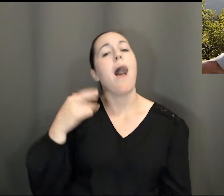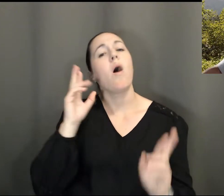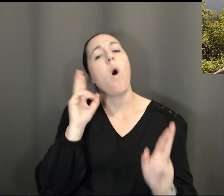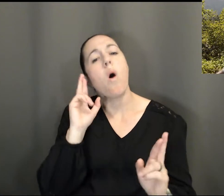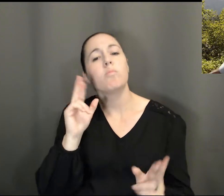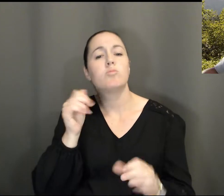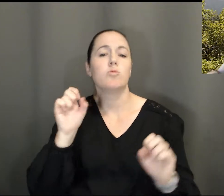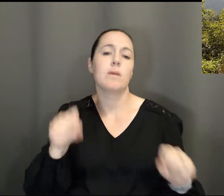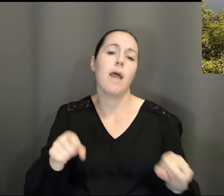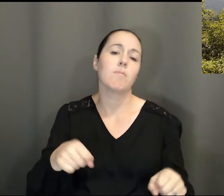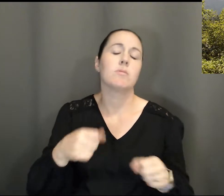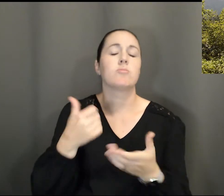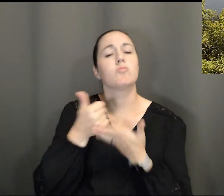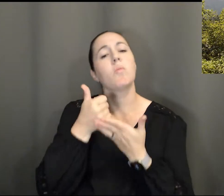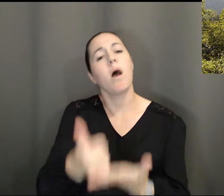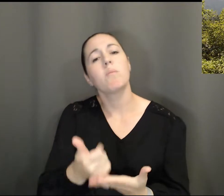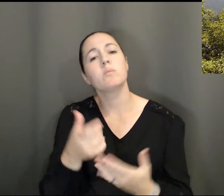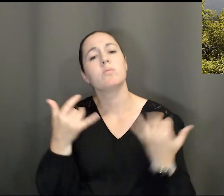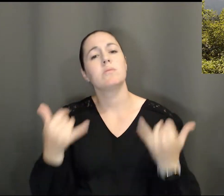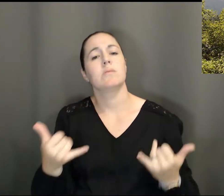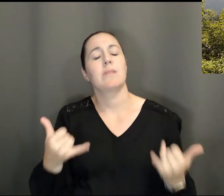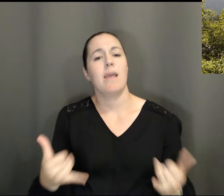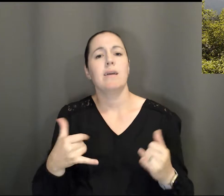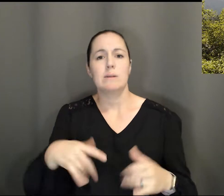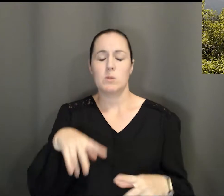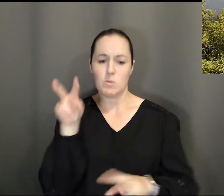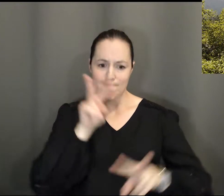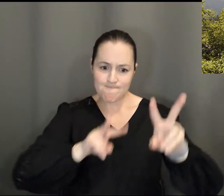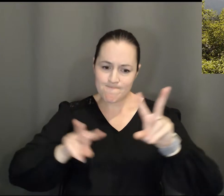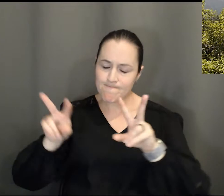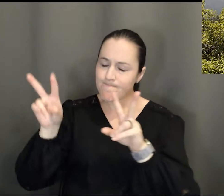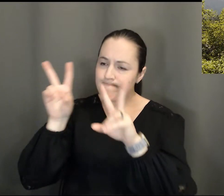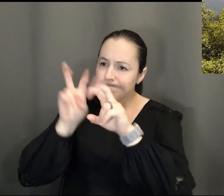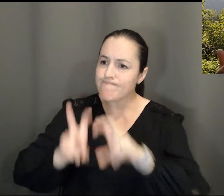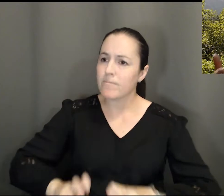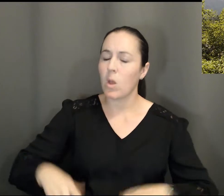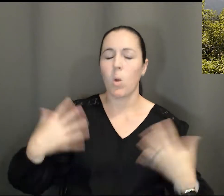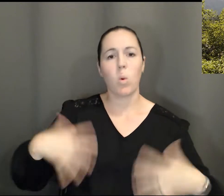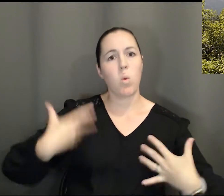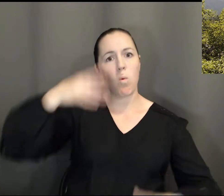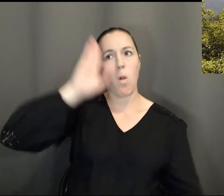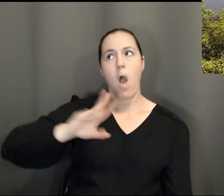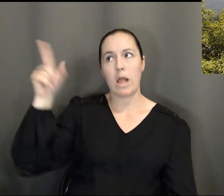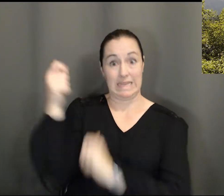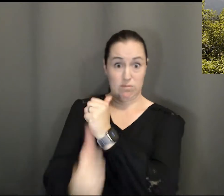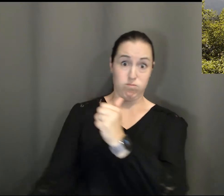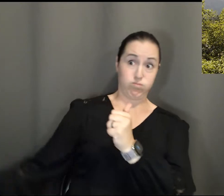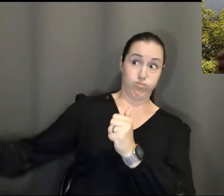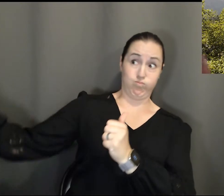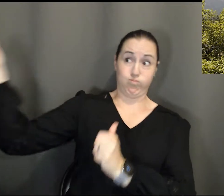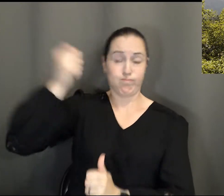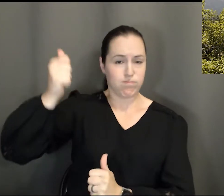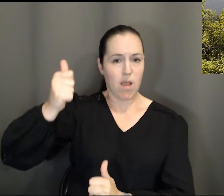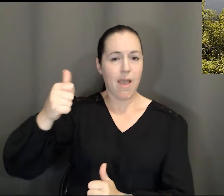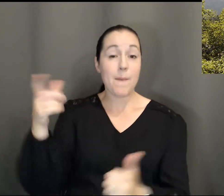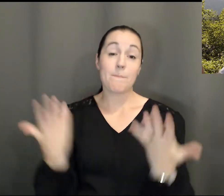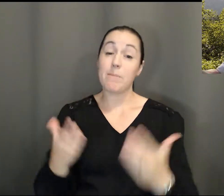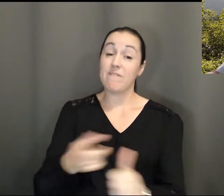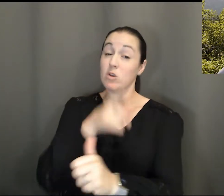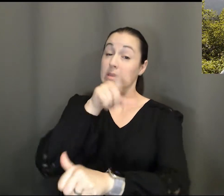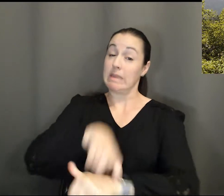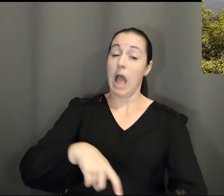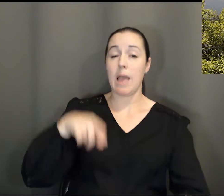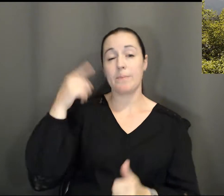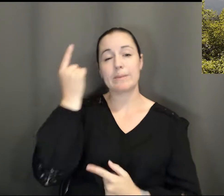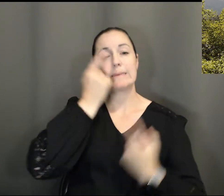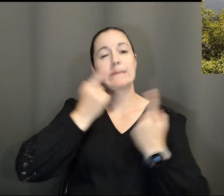stuff going on around you and the stuff that's happening in you as well. I really hope to encourage you. I hope maybe to introduce you to the reality that He's